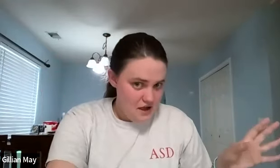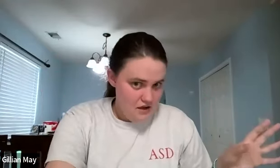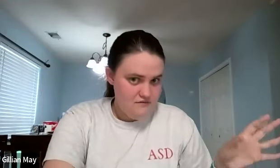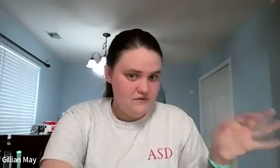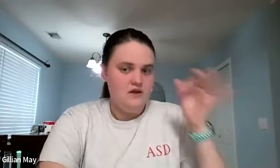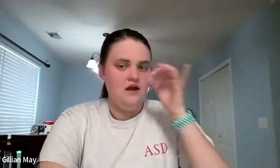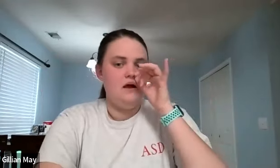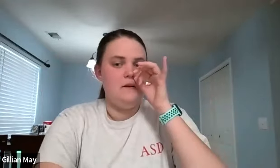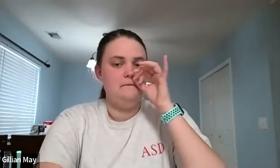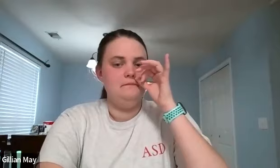have?